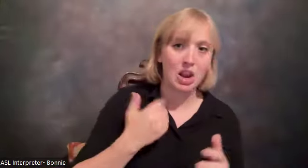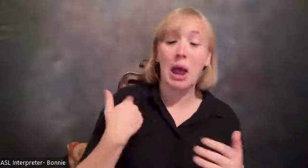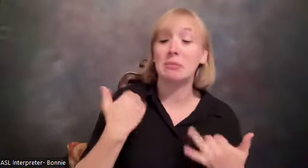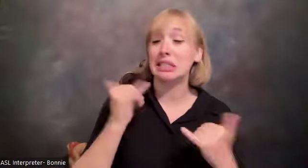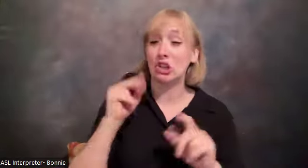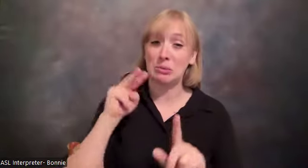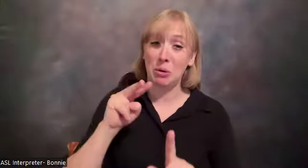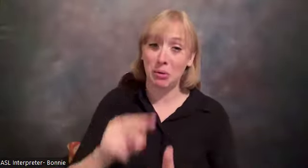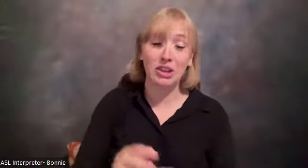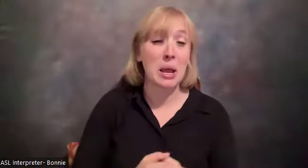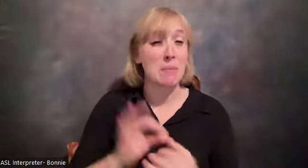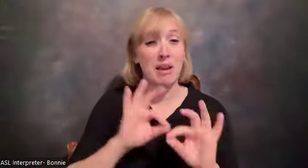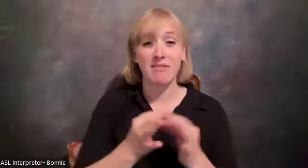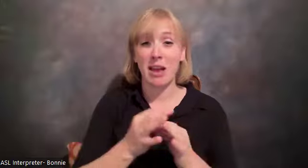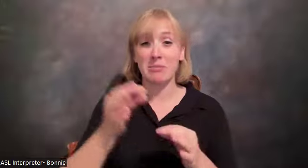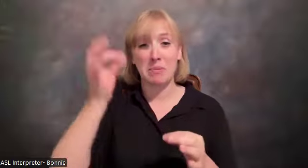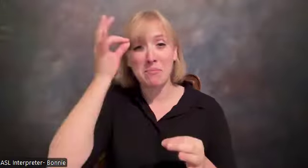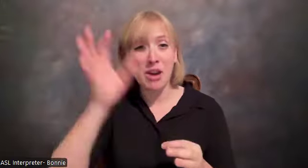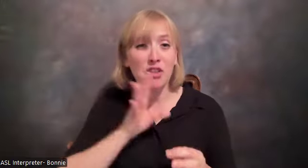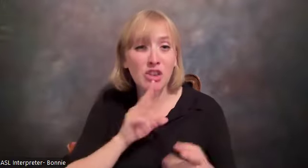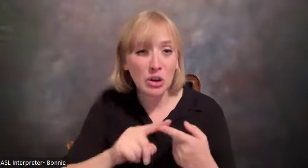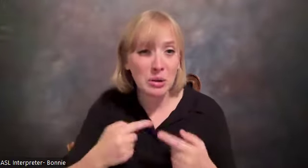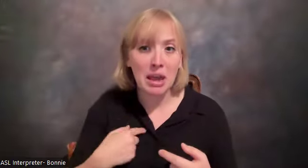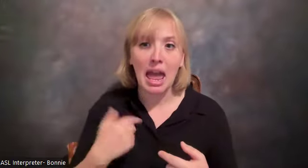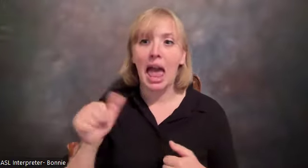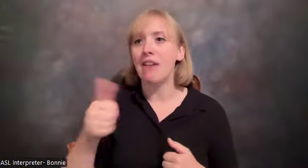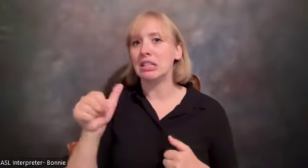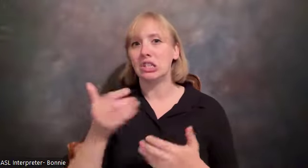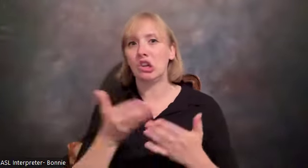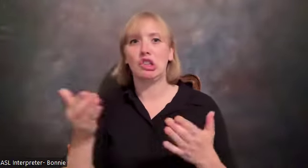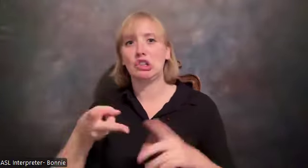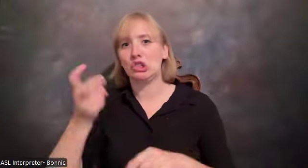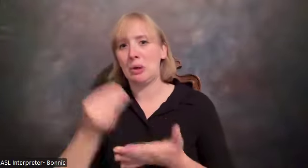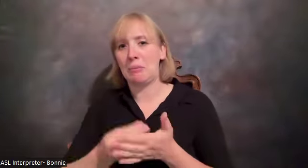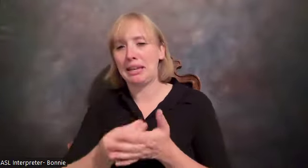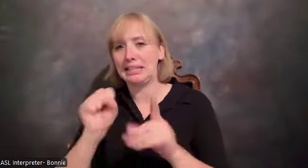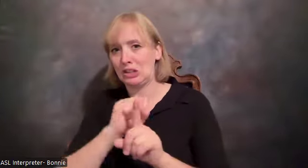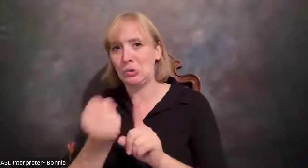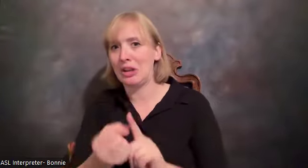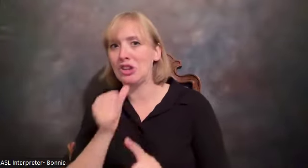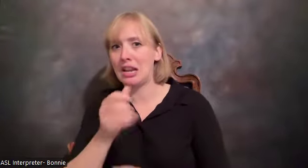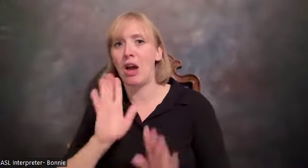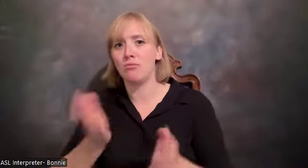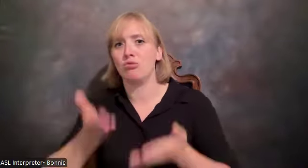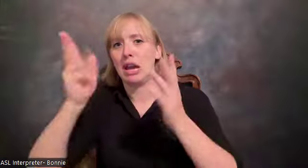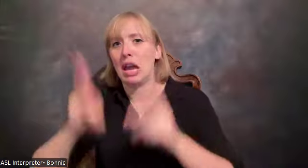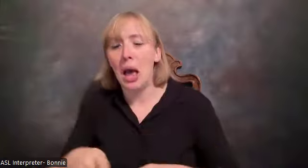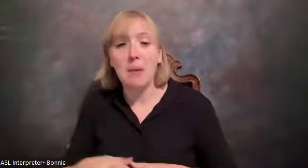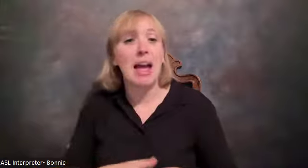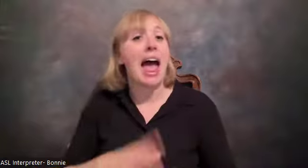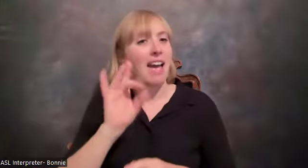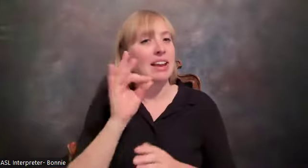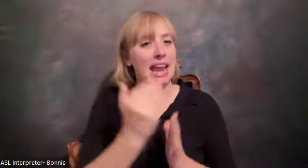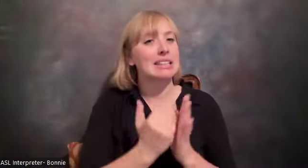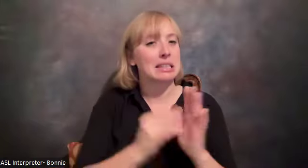family's barely talking to me. There's this other embezzlement scam that I was trying to clean up, but I didn't bring it up. It's a whole 8-step workshop I can do on that